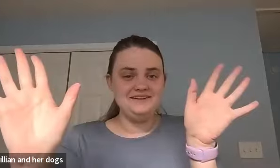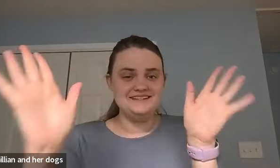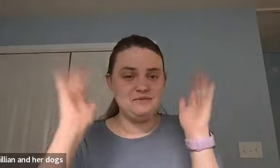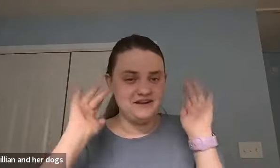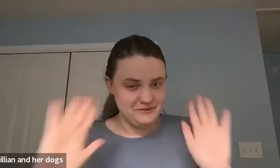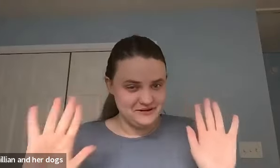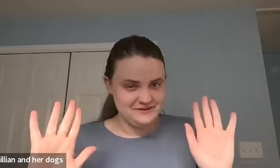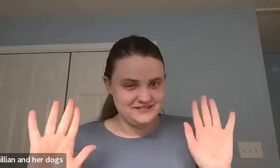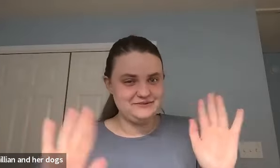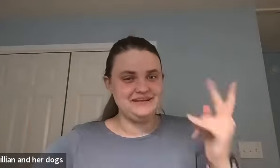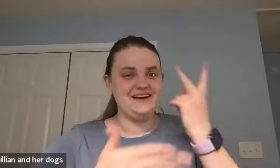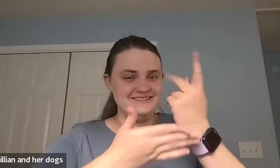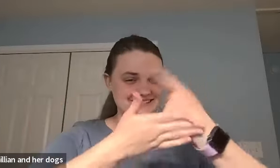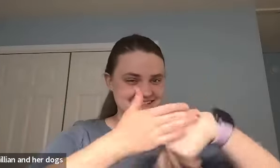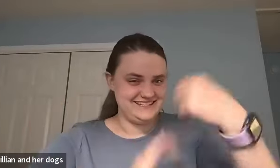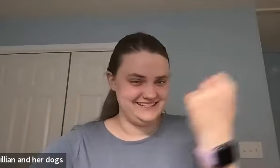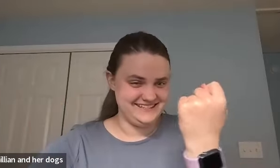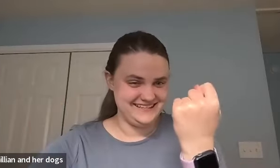anyways, hope you have a wonderful rest of your week. I'll see you next Tuesday.